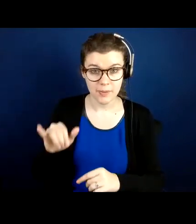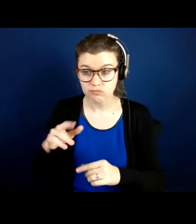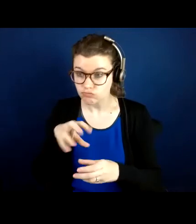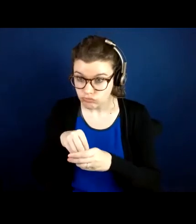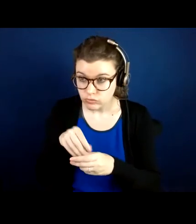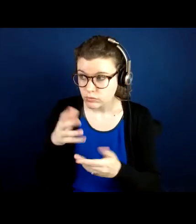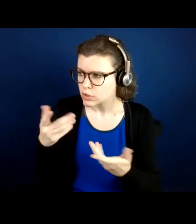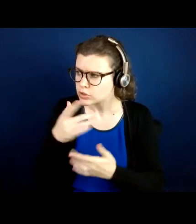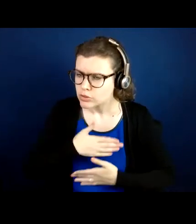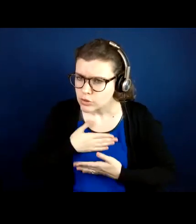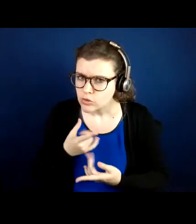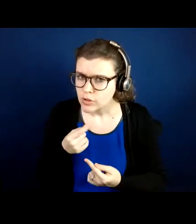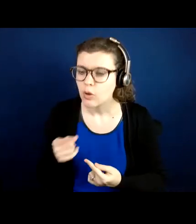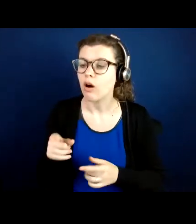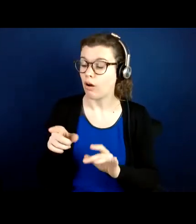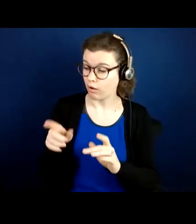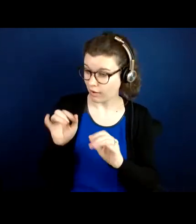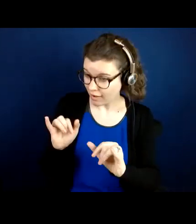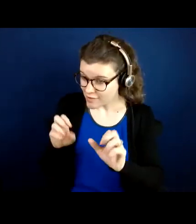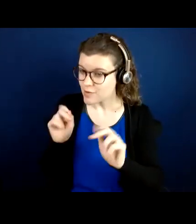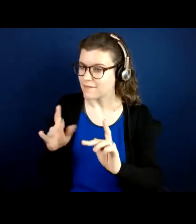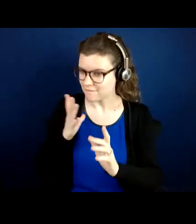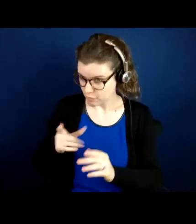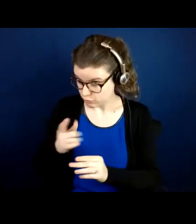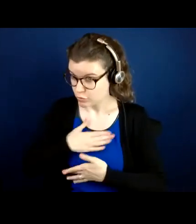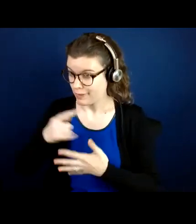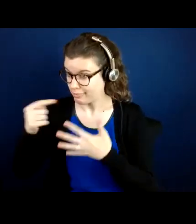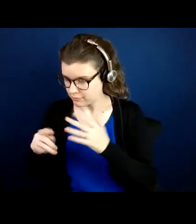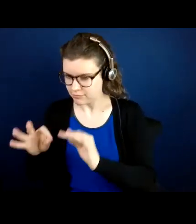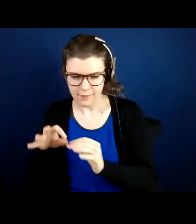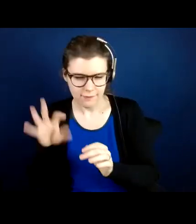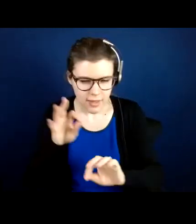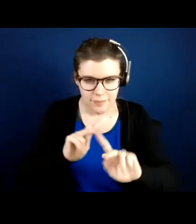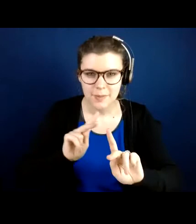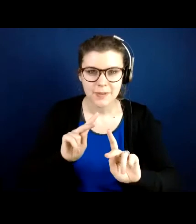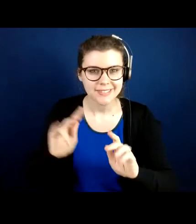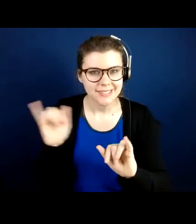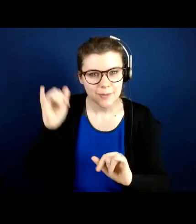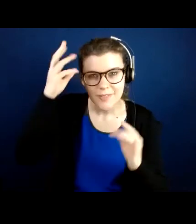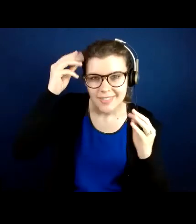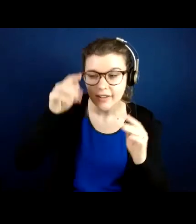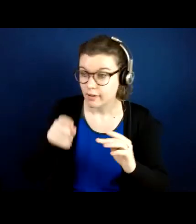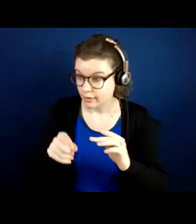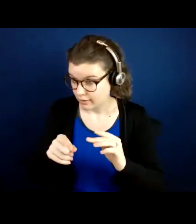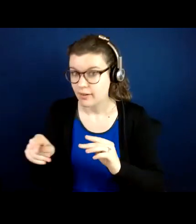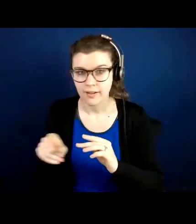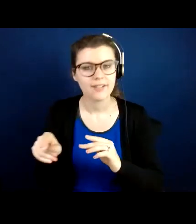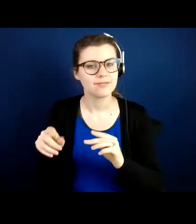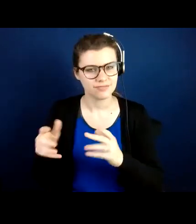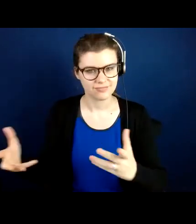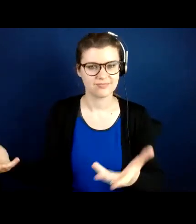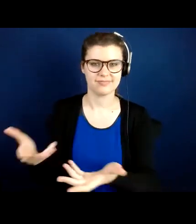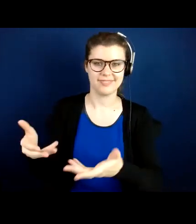enjoy doing, and assisting with locating individuals of like minds and interest. A lot of times we can get them involved in